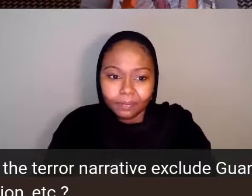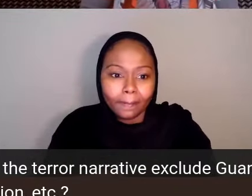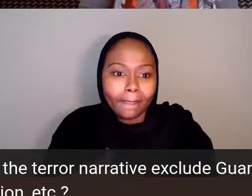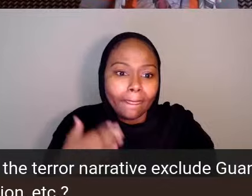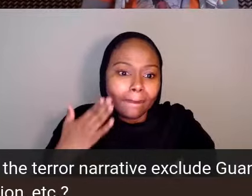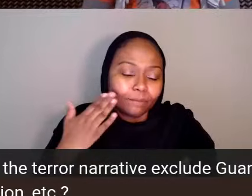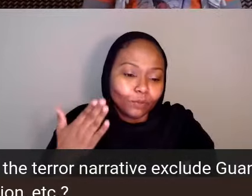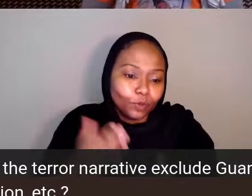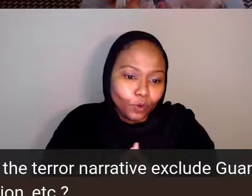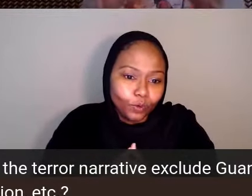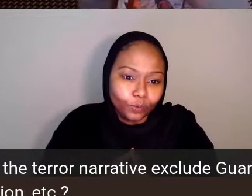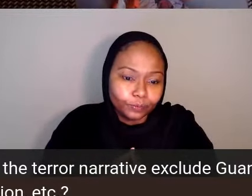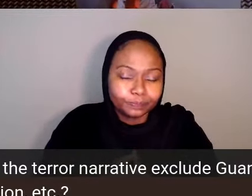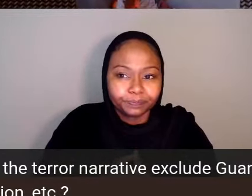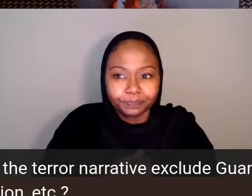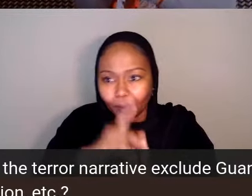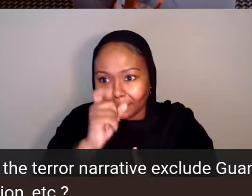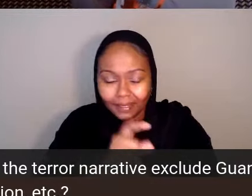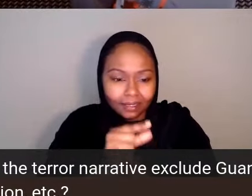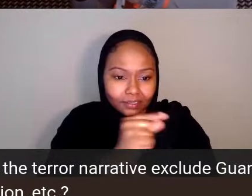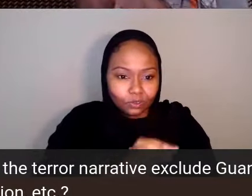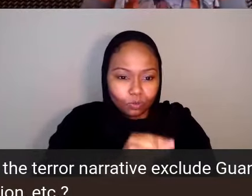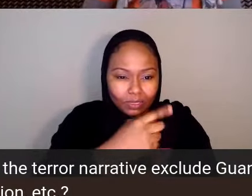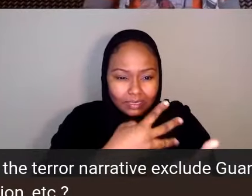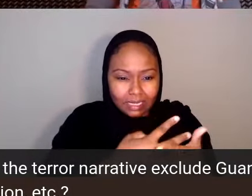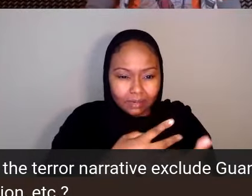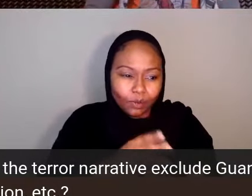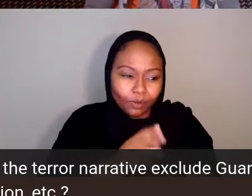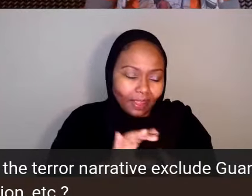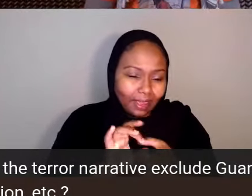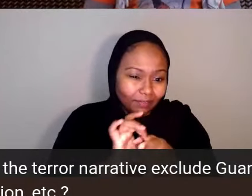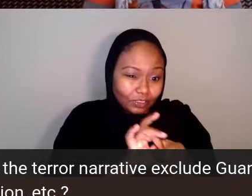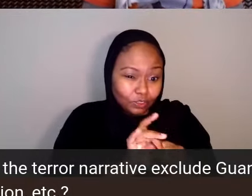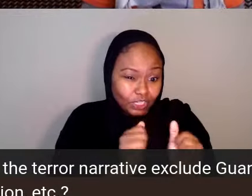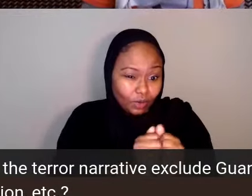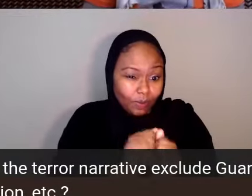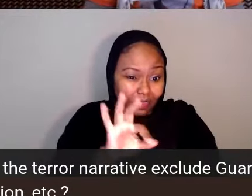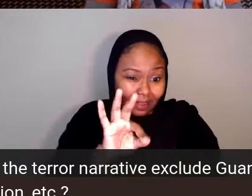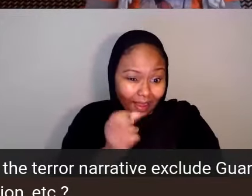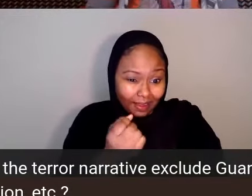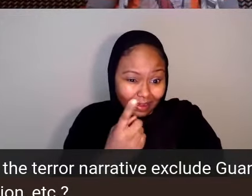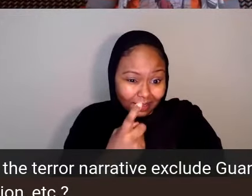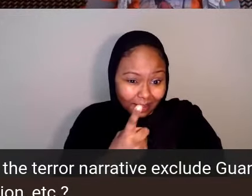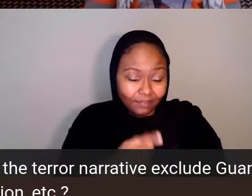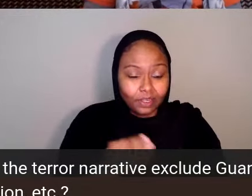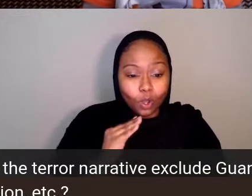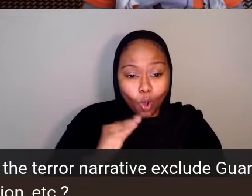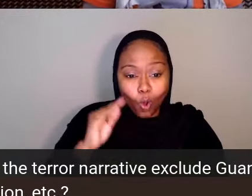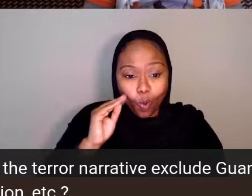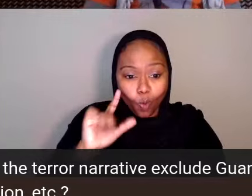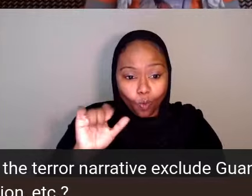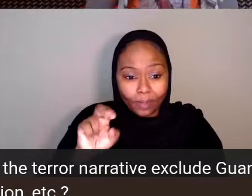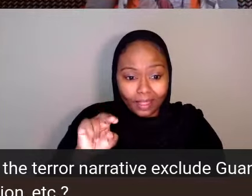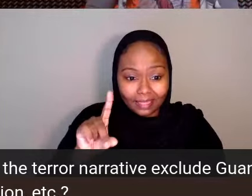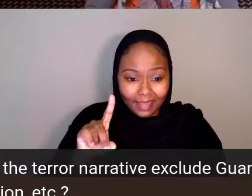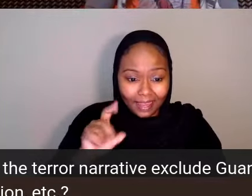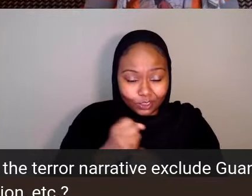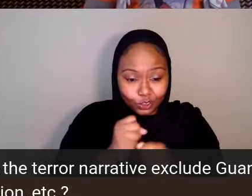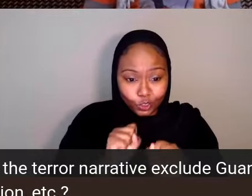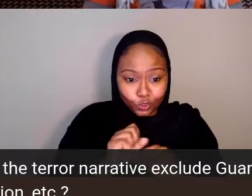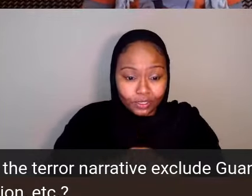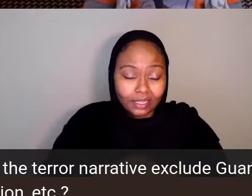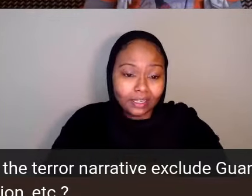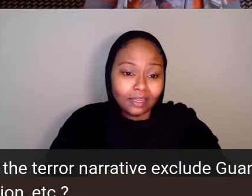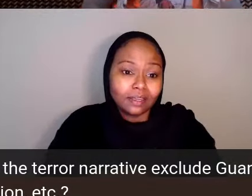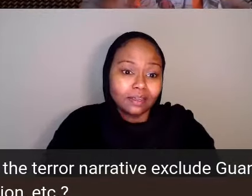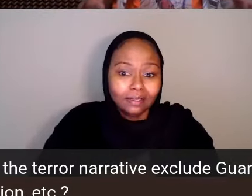like, because Guantánamo, again, they associate with the 9/11, the homeland security classification,